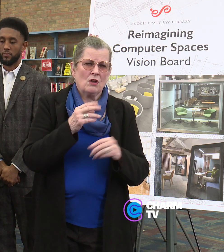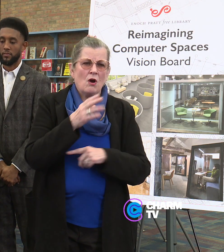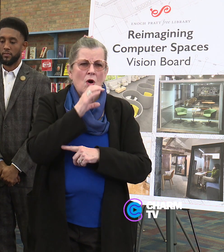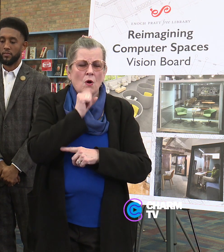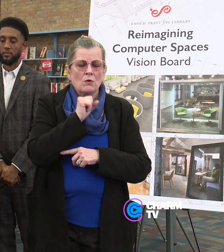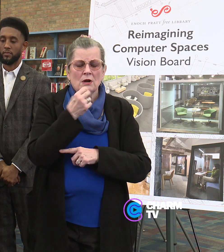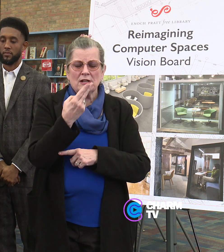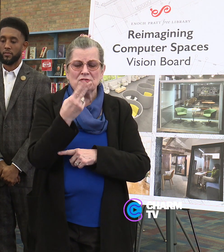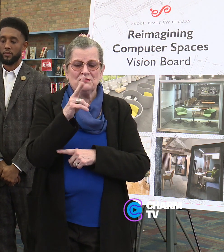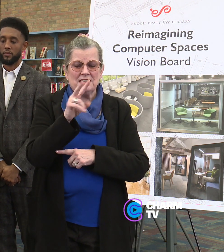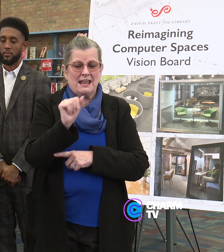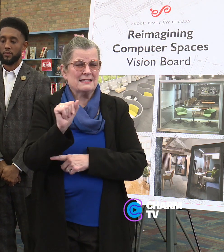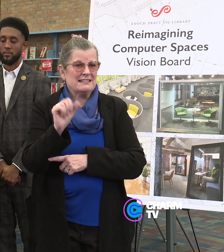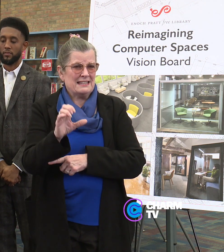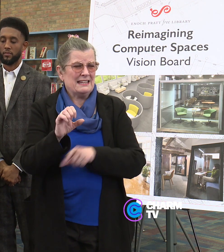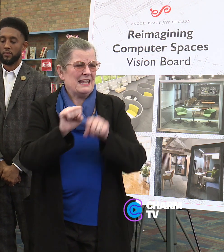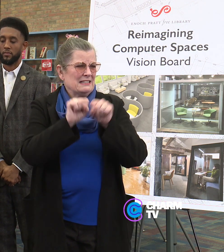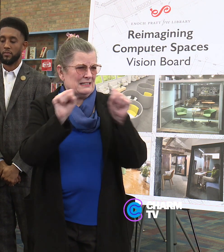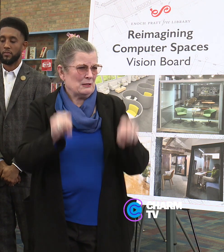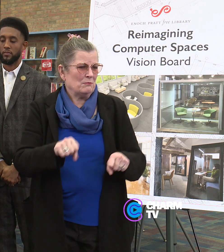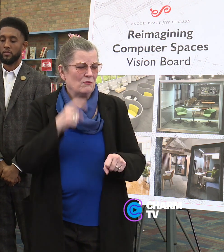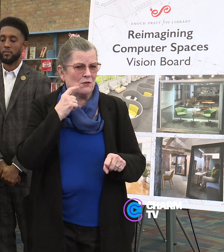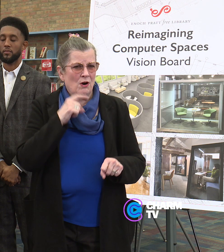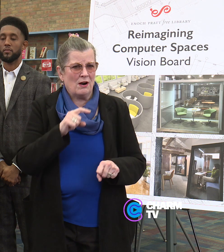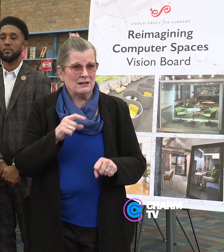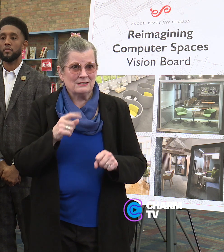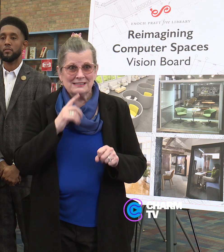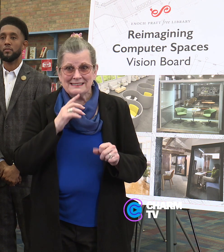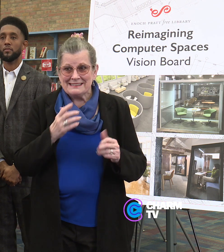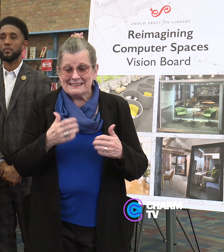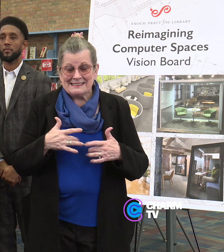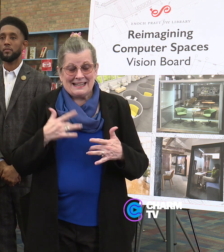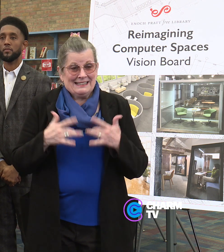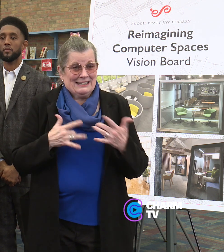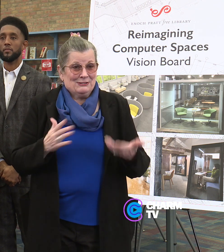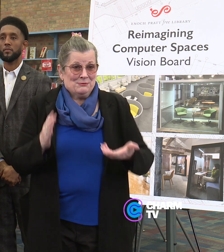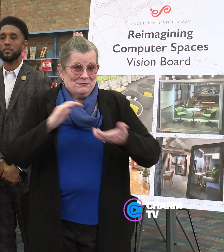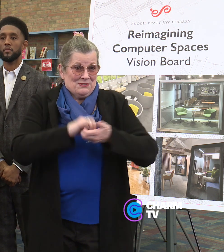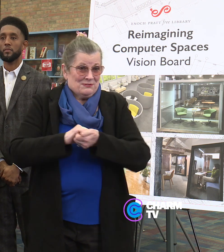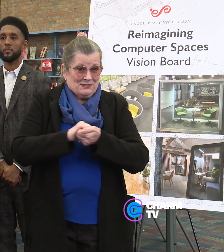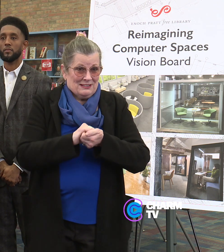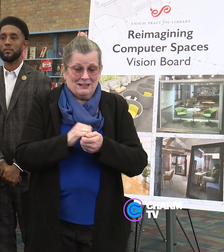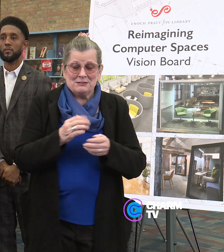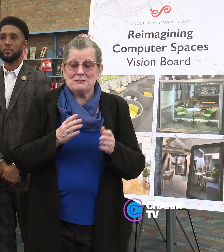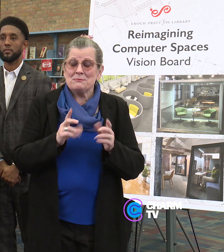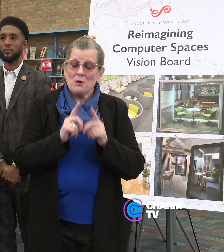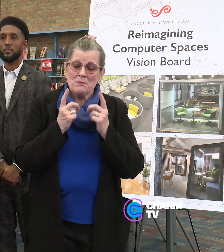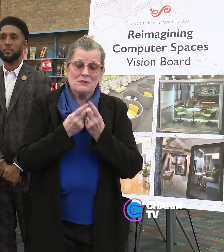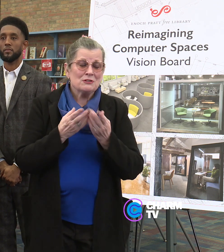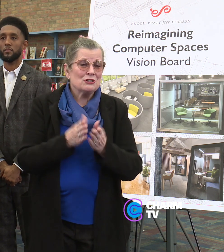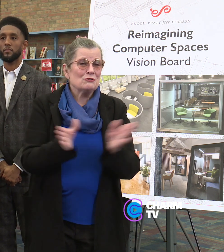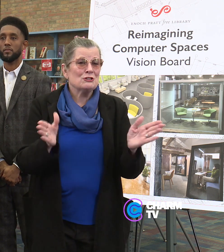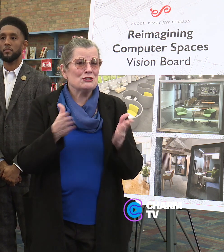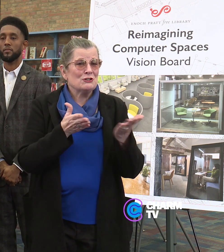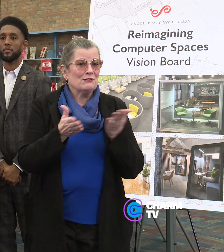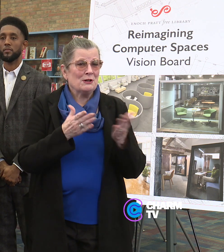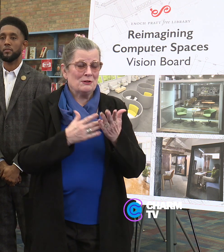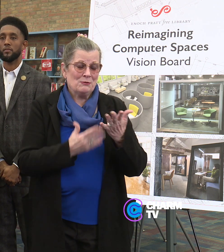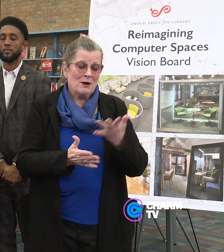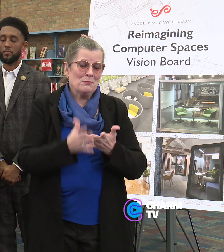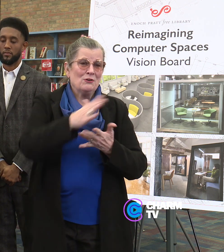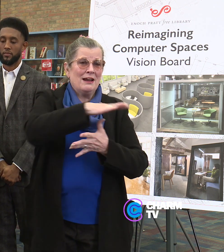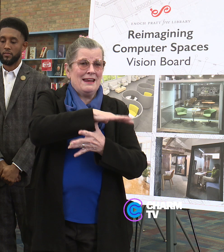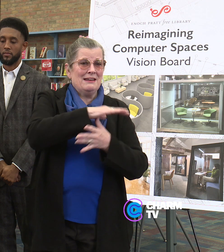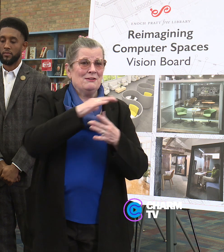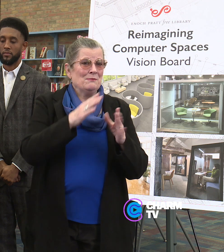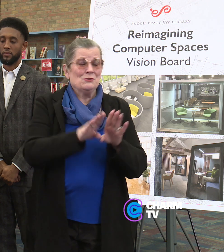plague many of our branches. We're excited to work with the Department of General Services in prioritizing these repairs so that we can make sure our doors